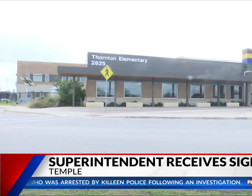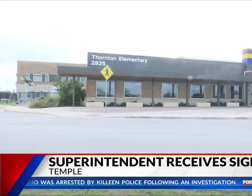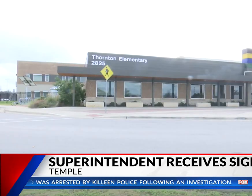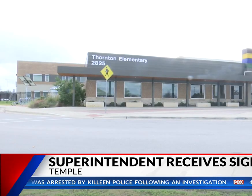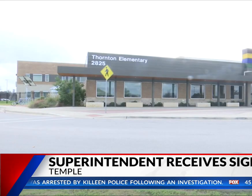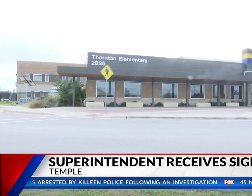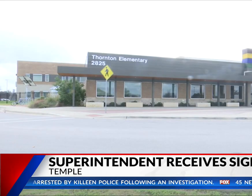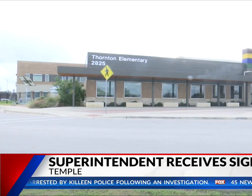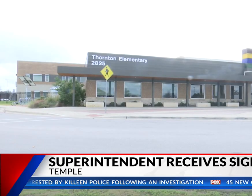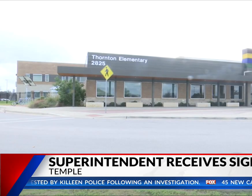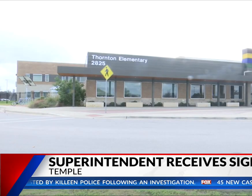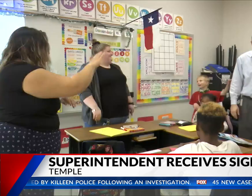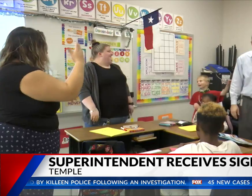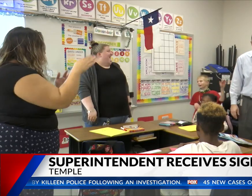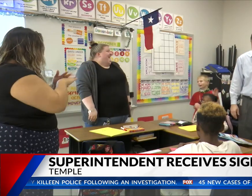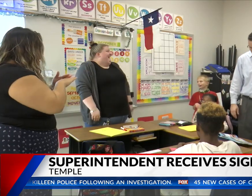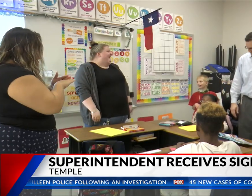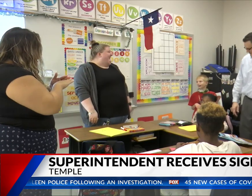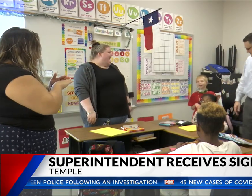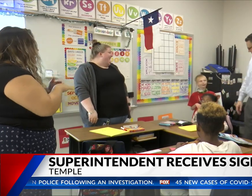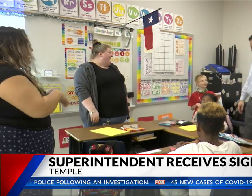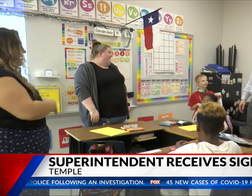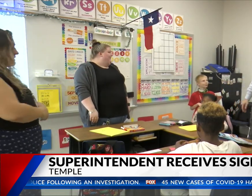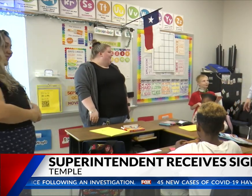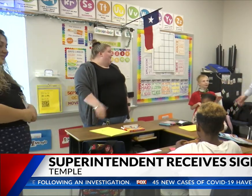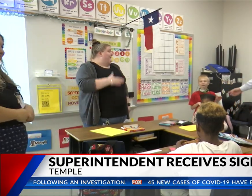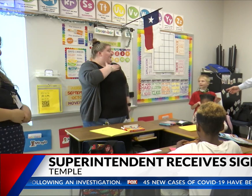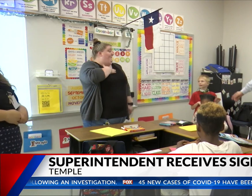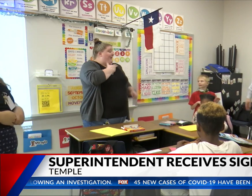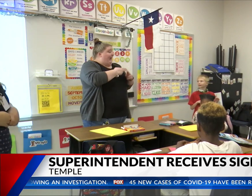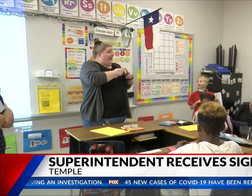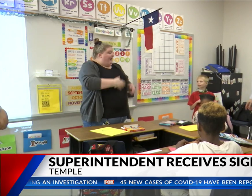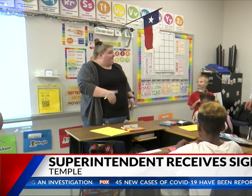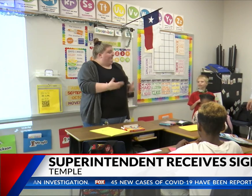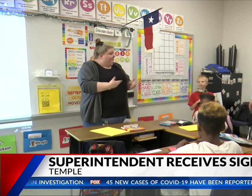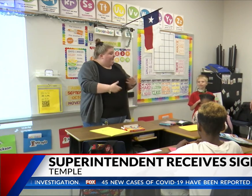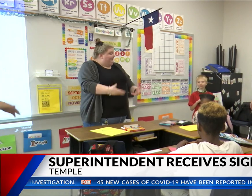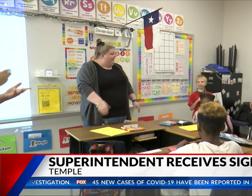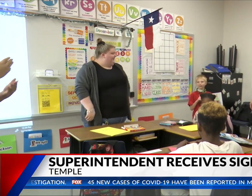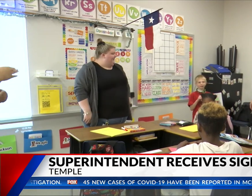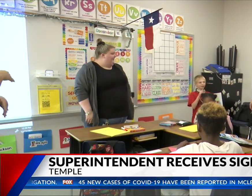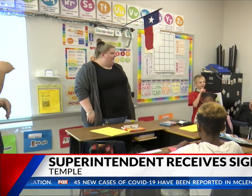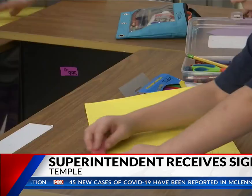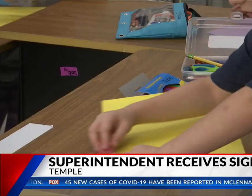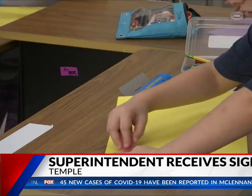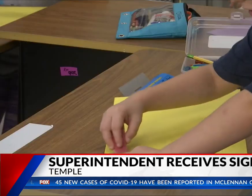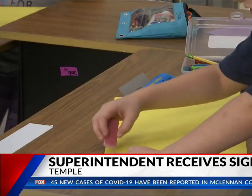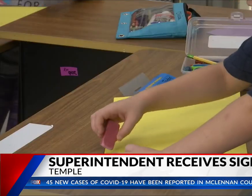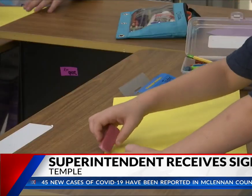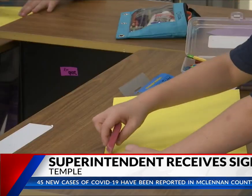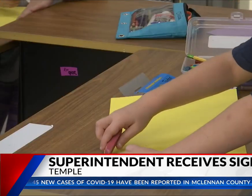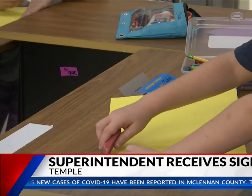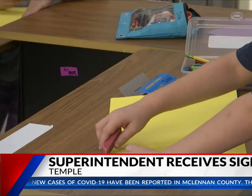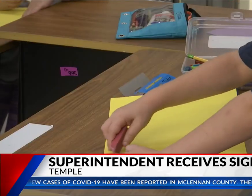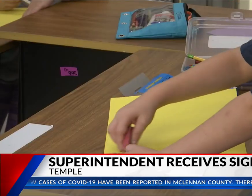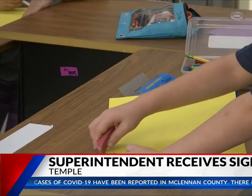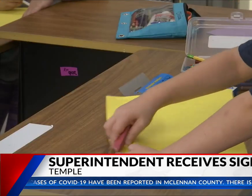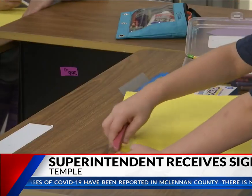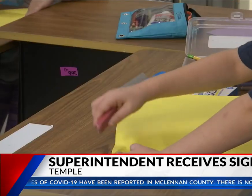that. Sometimes that's how it's made. The deaf education teachers and interpreters help ensure equal access to education. Deaf ed teacher